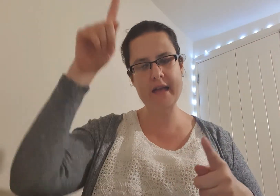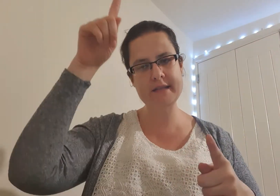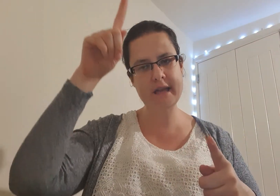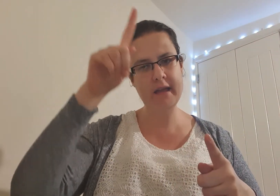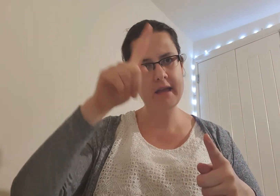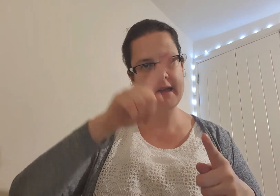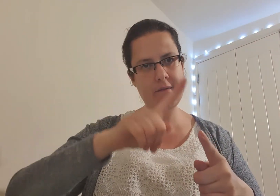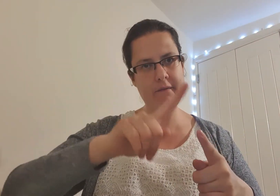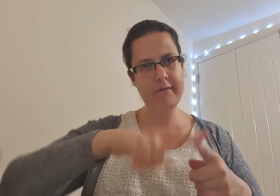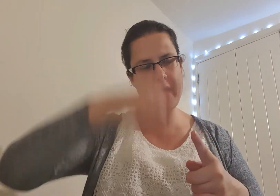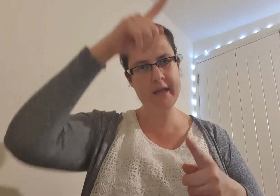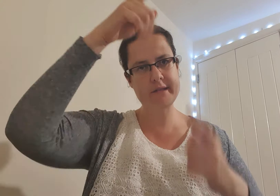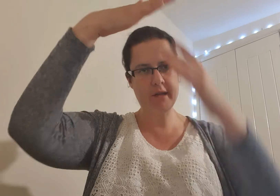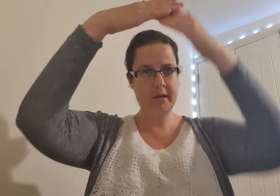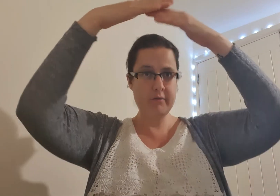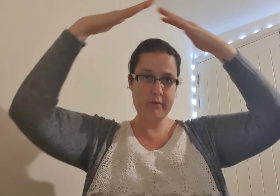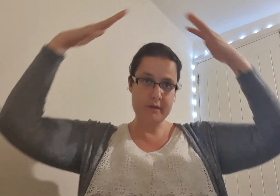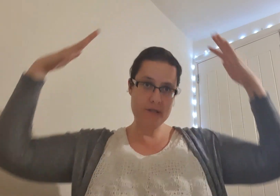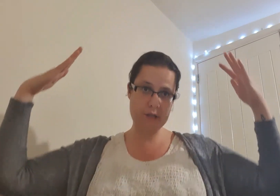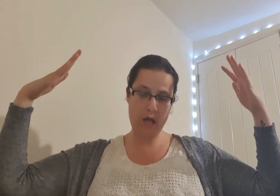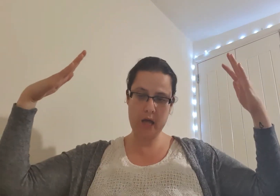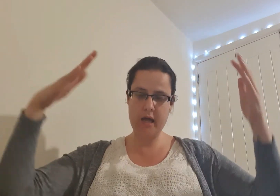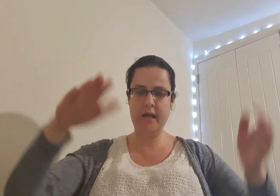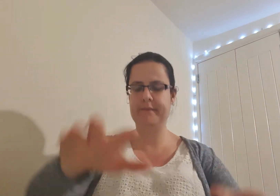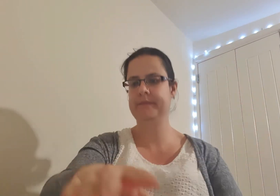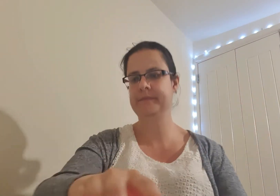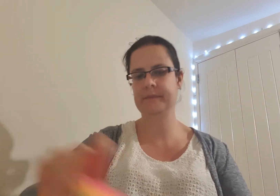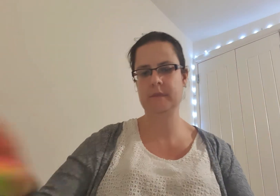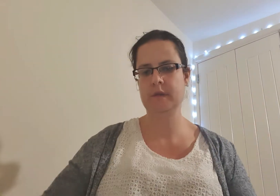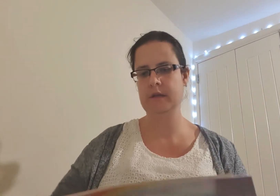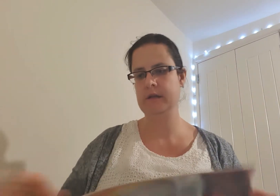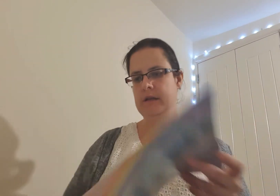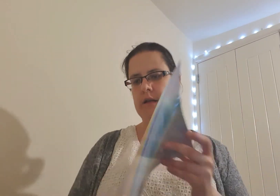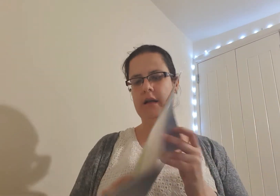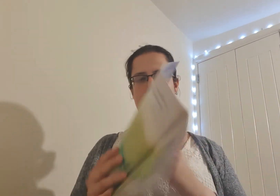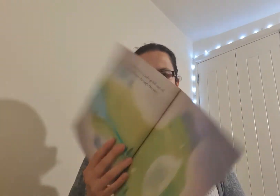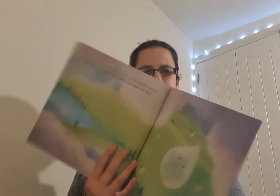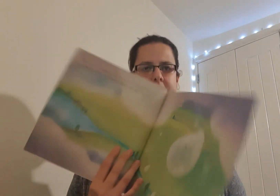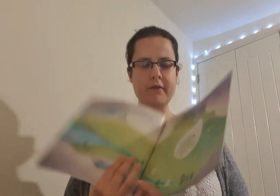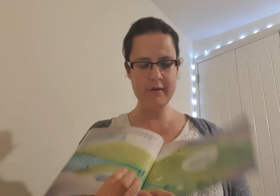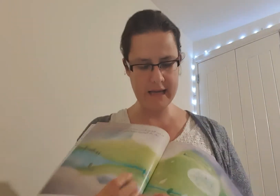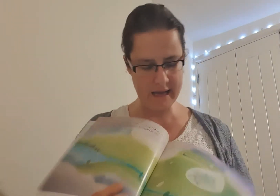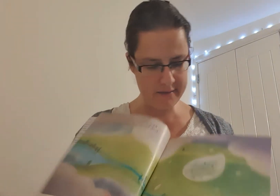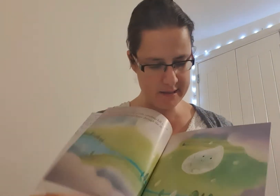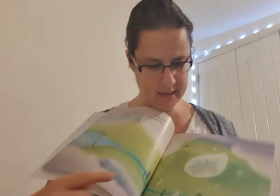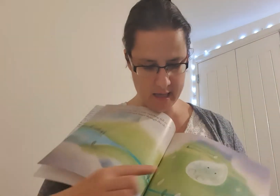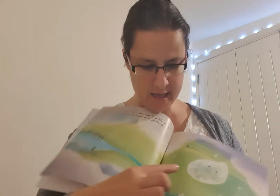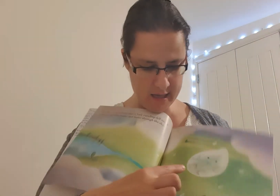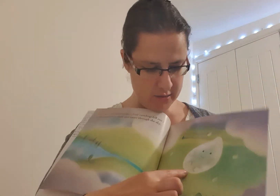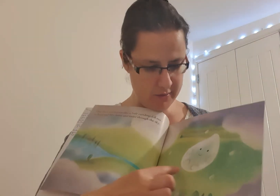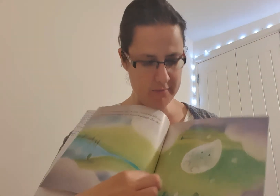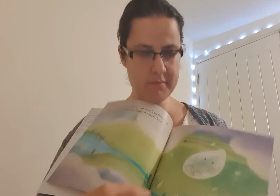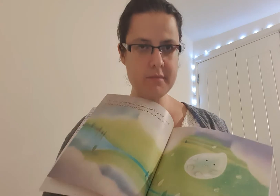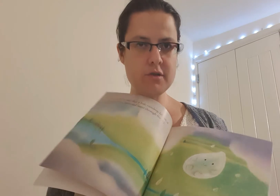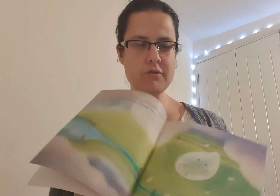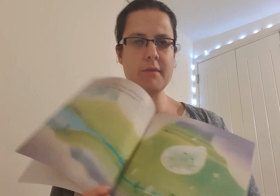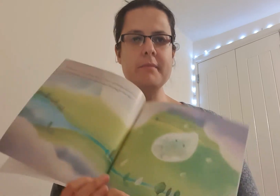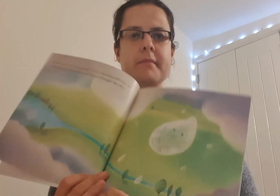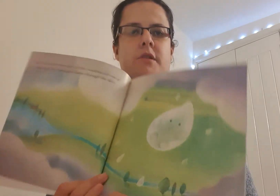faster and faster through the sky. Look, it's falling out of the sky. Drip, drop,